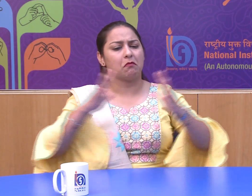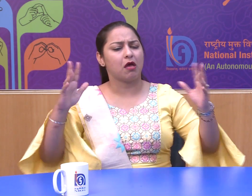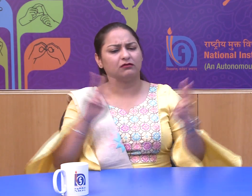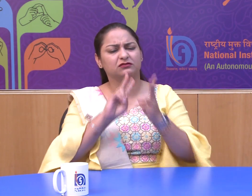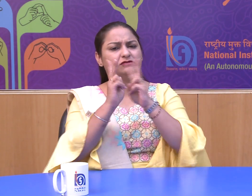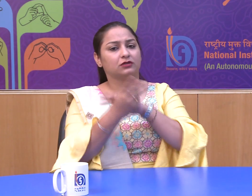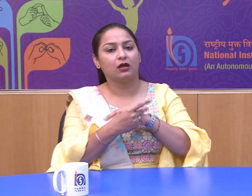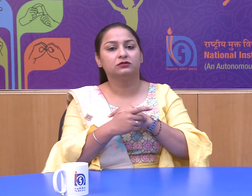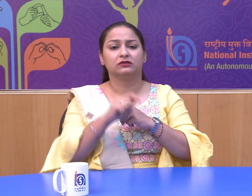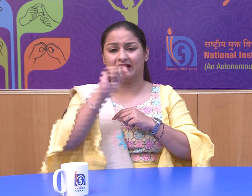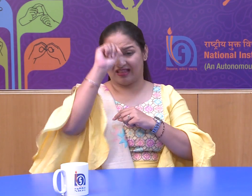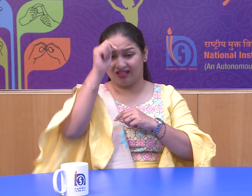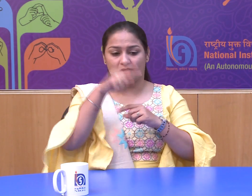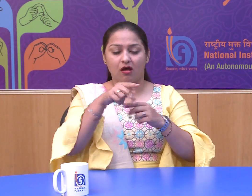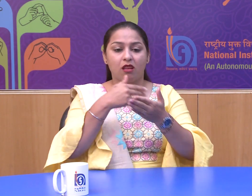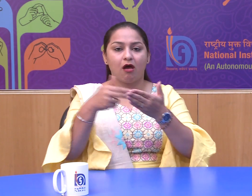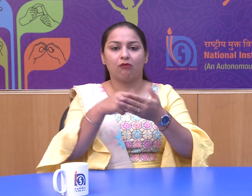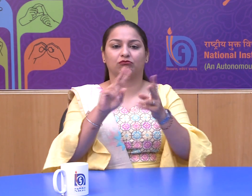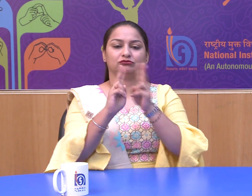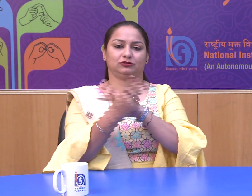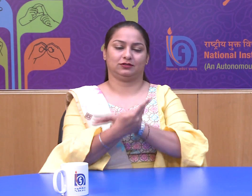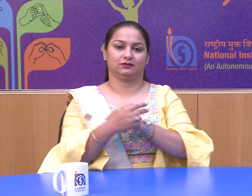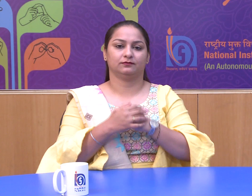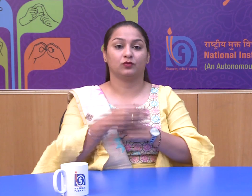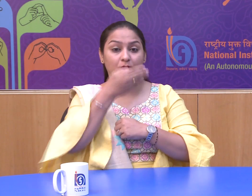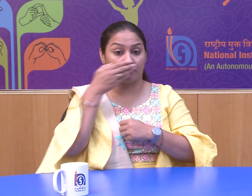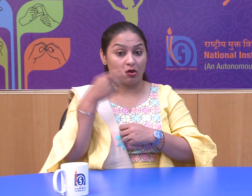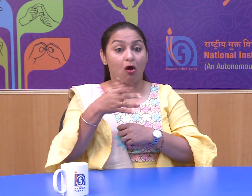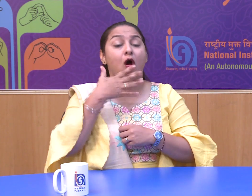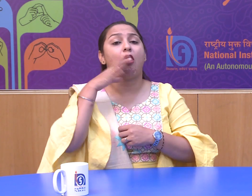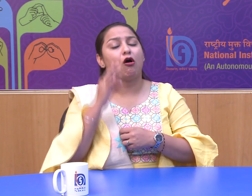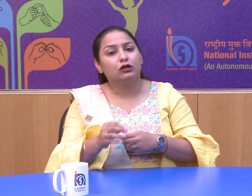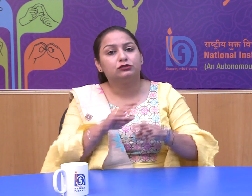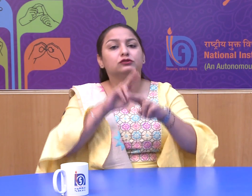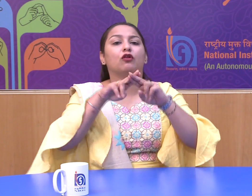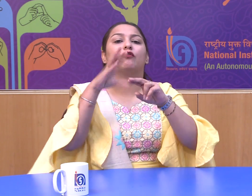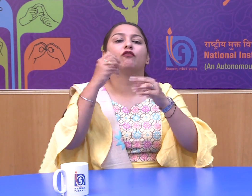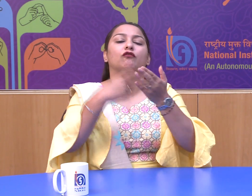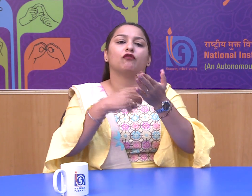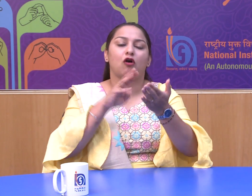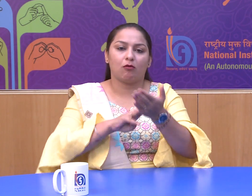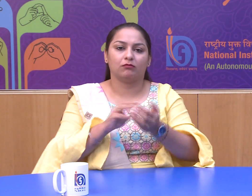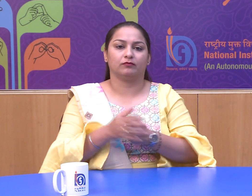religion. Buddhism in its original form was too abstract for the